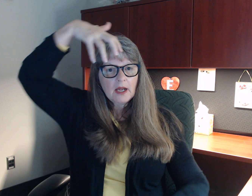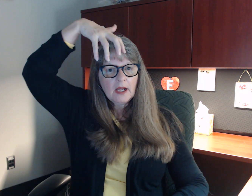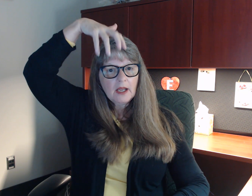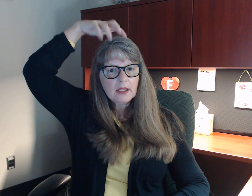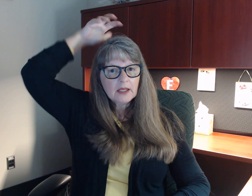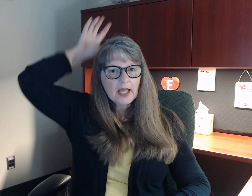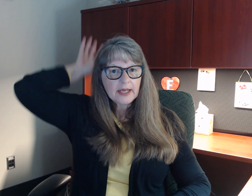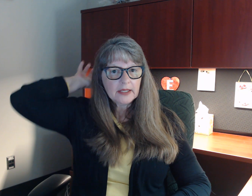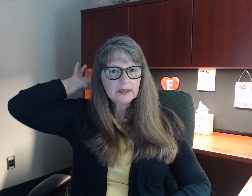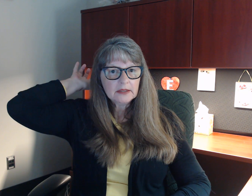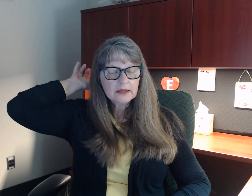a lion,